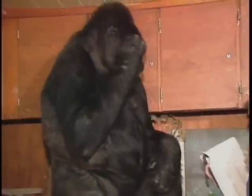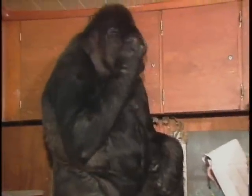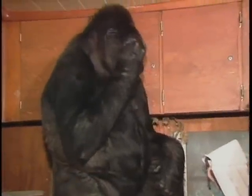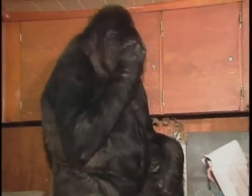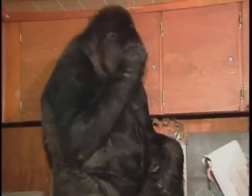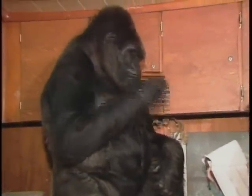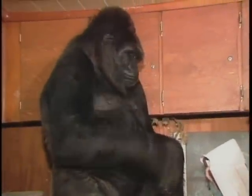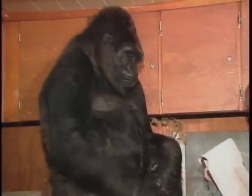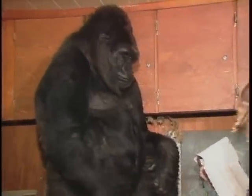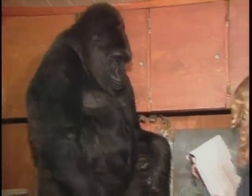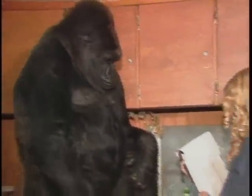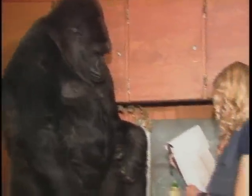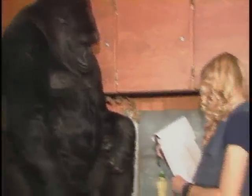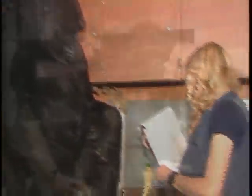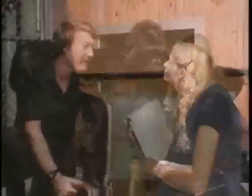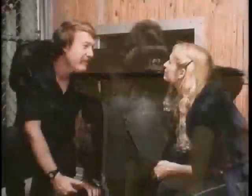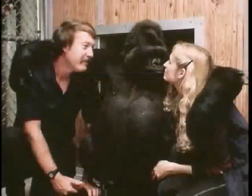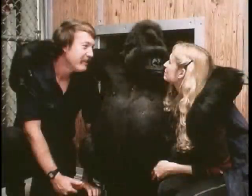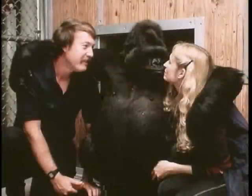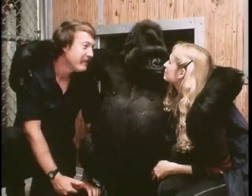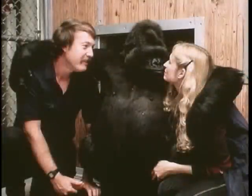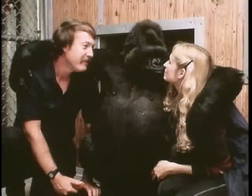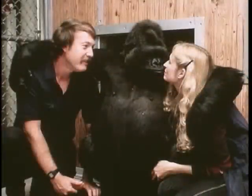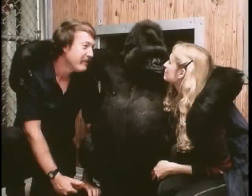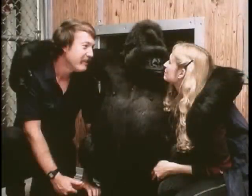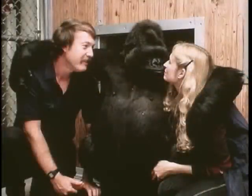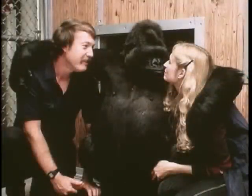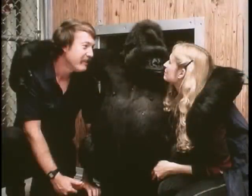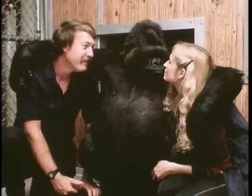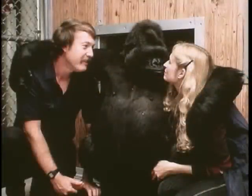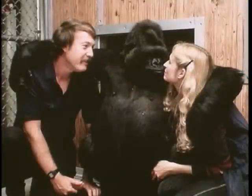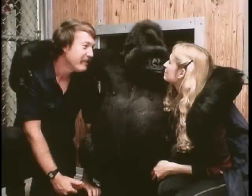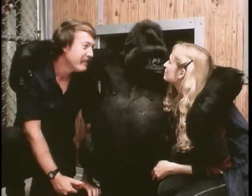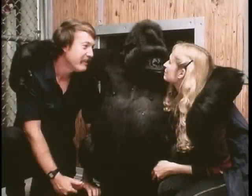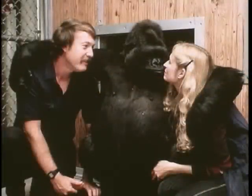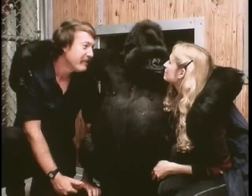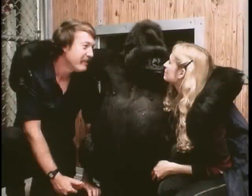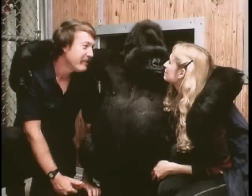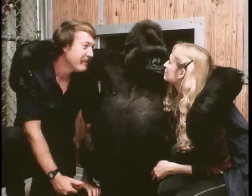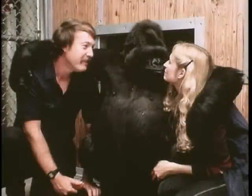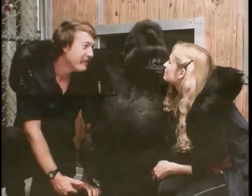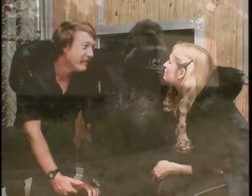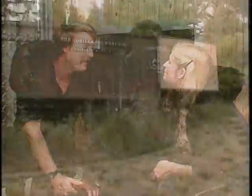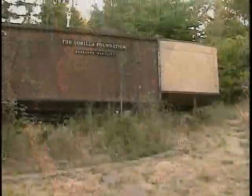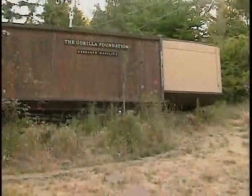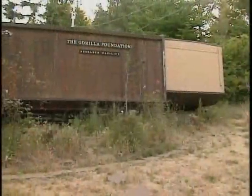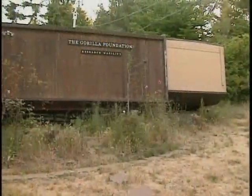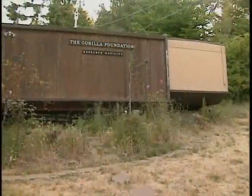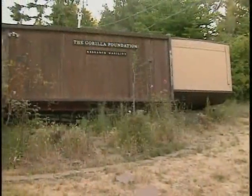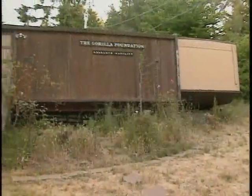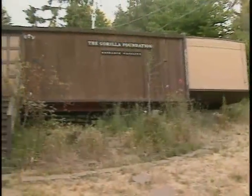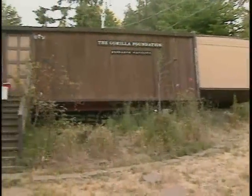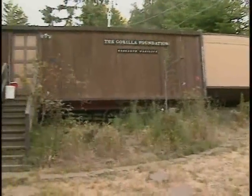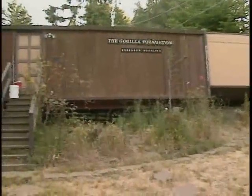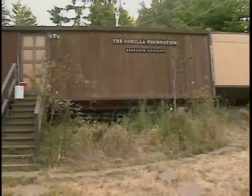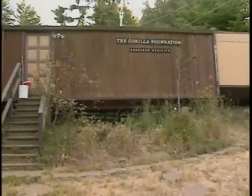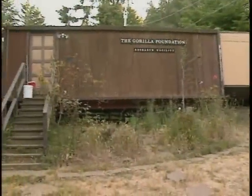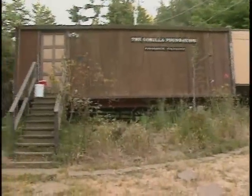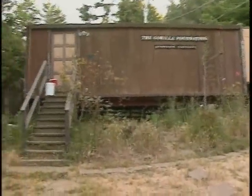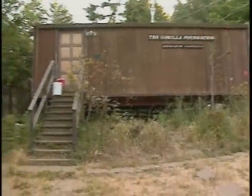Very good. In 1976, Dr. Patterson, Dr. Ron Cohn, and the late Barbara Hiller established the Gorilla Foundation